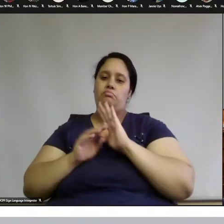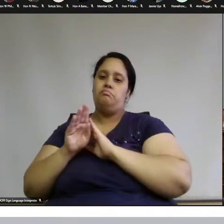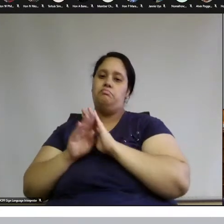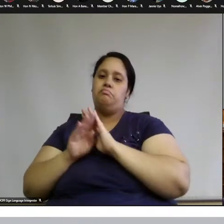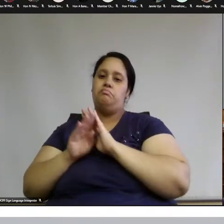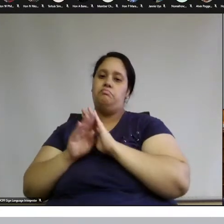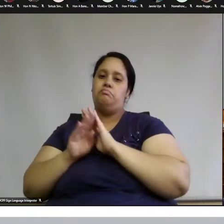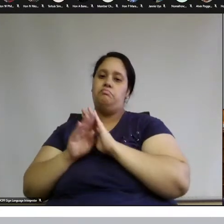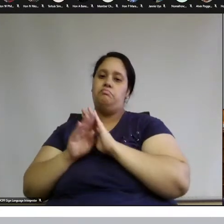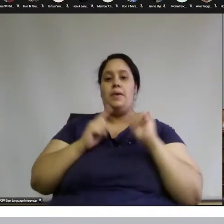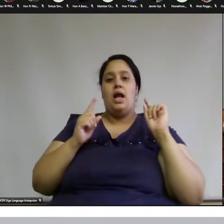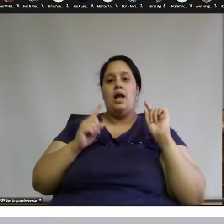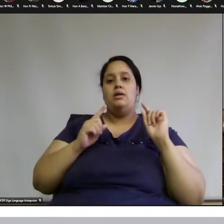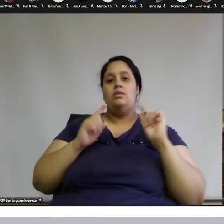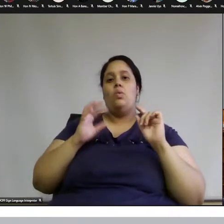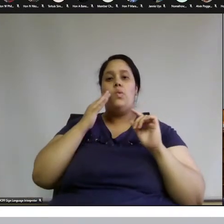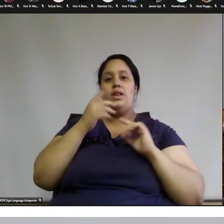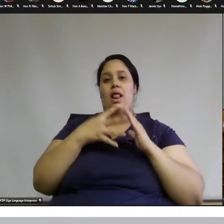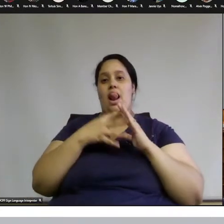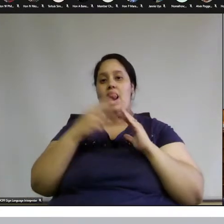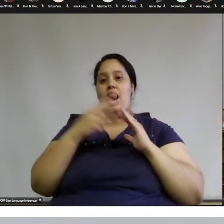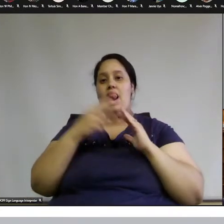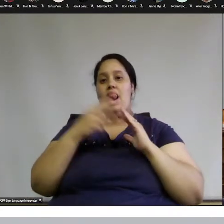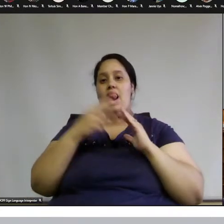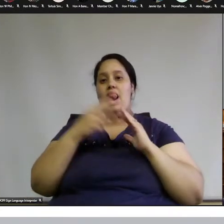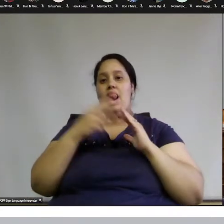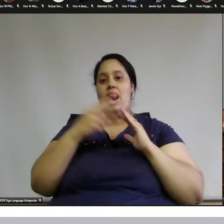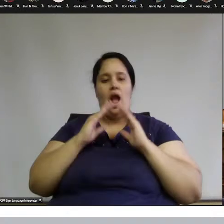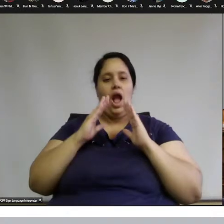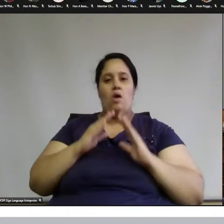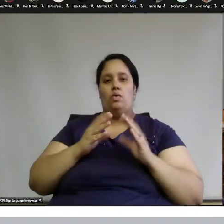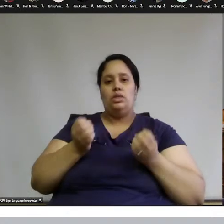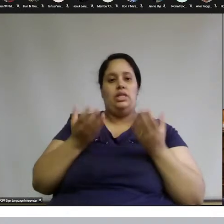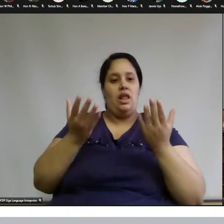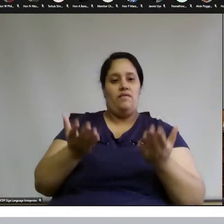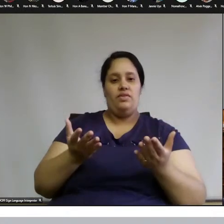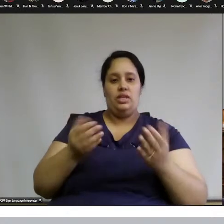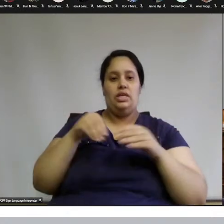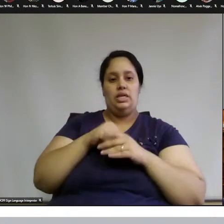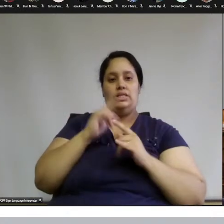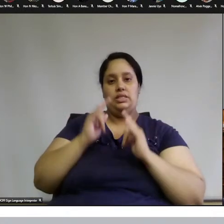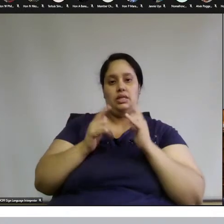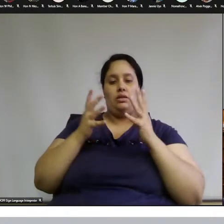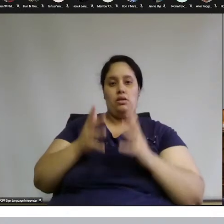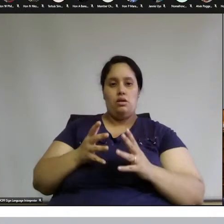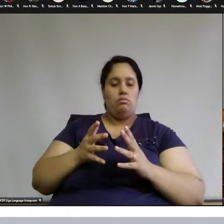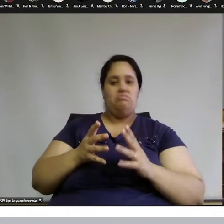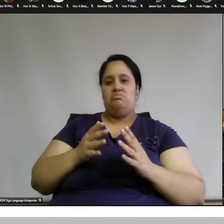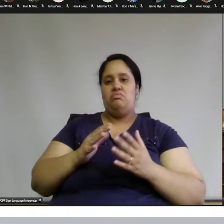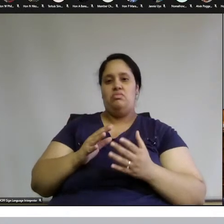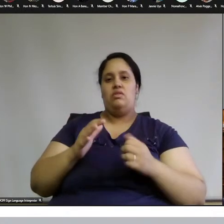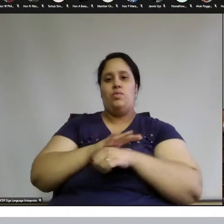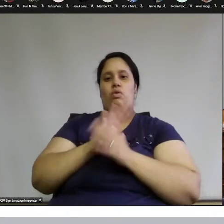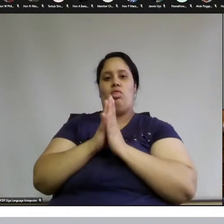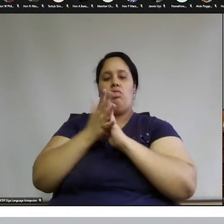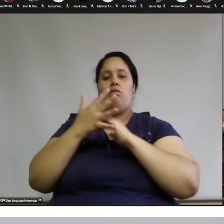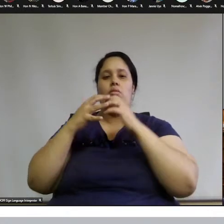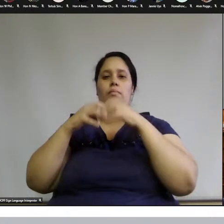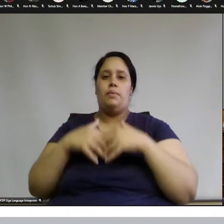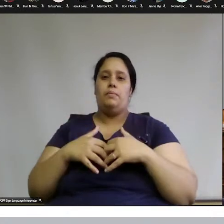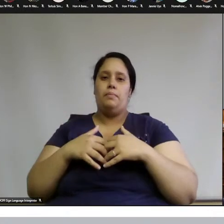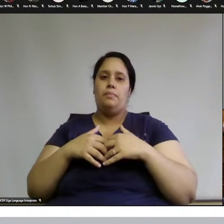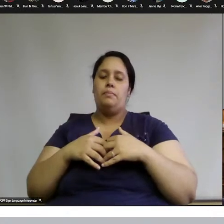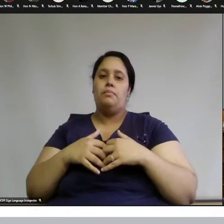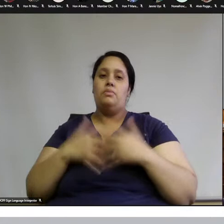But ever since he left, the housing delivery in the city was totally a collapse.